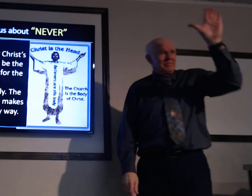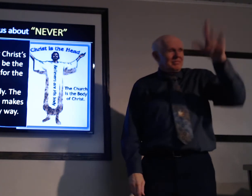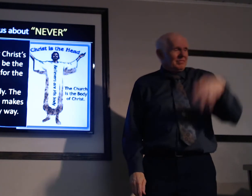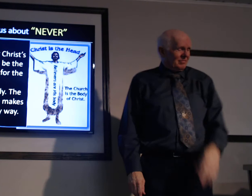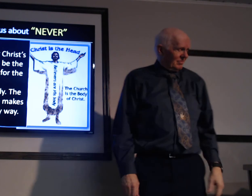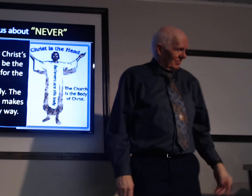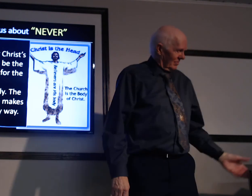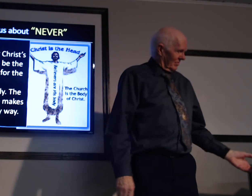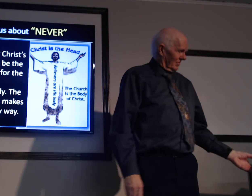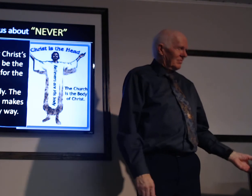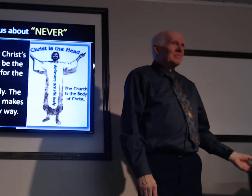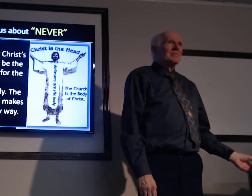We are his.